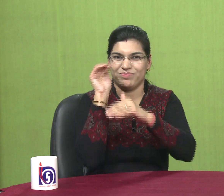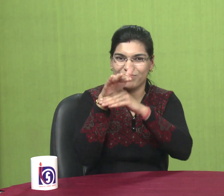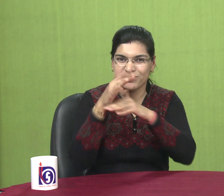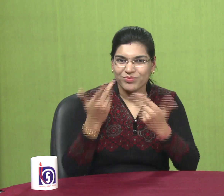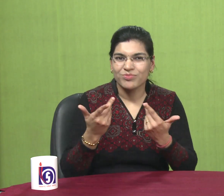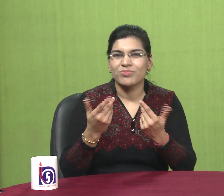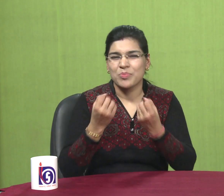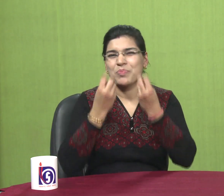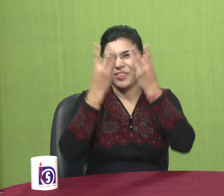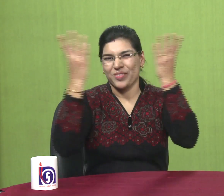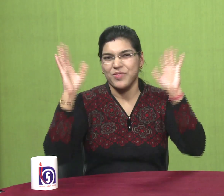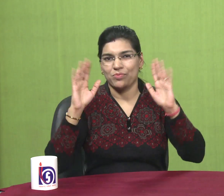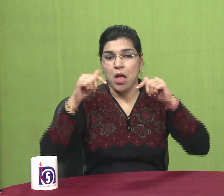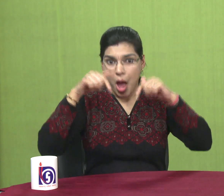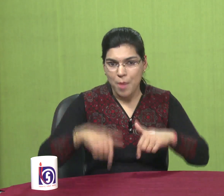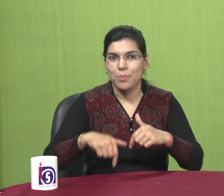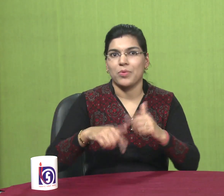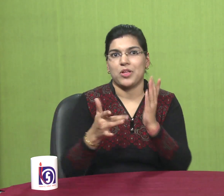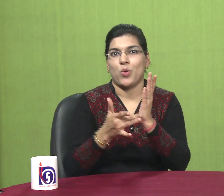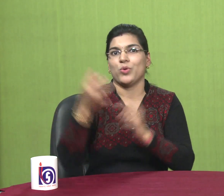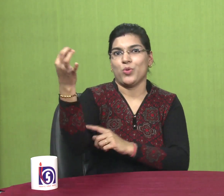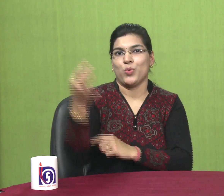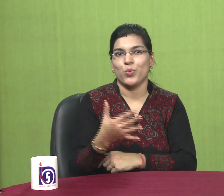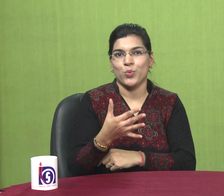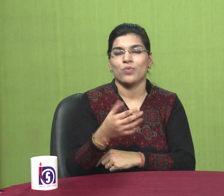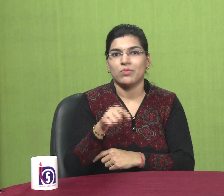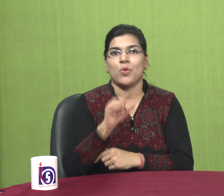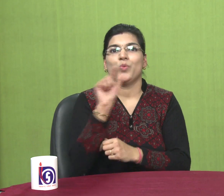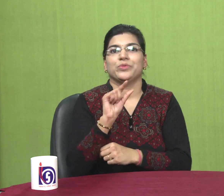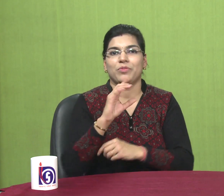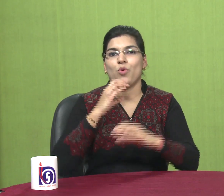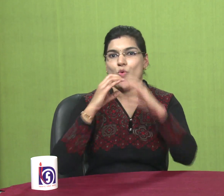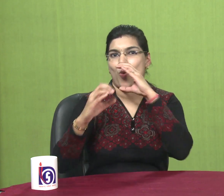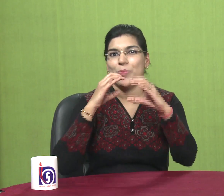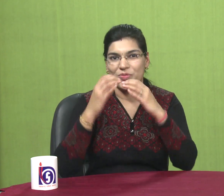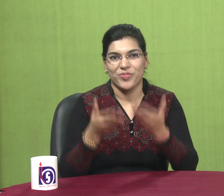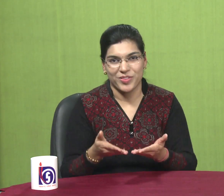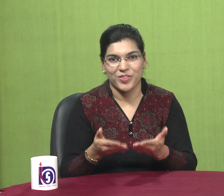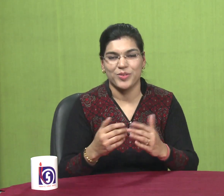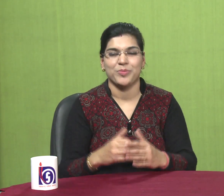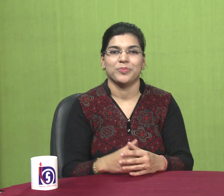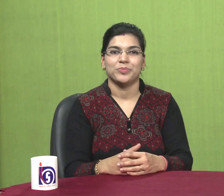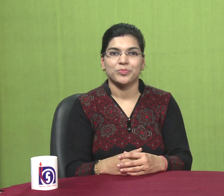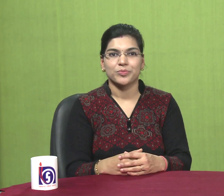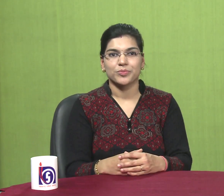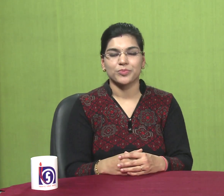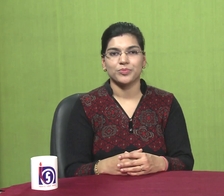useful platform to talk in real time. But now, with the help of new technology, we can do it.